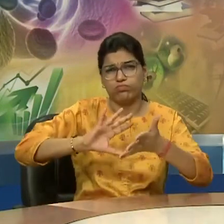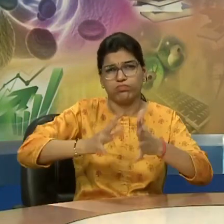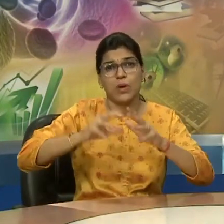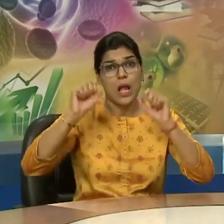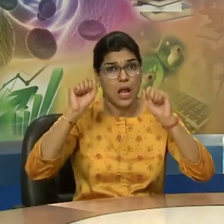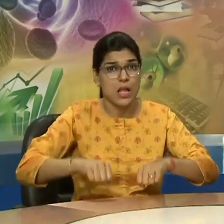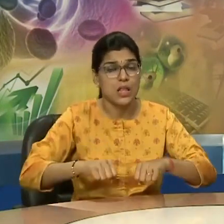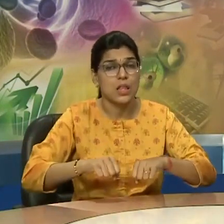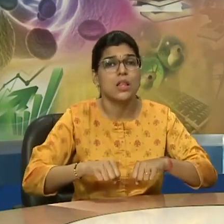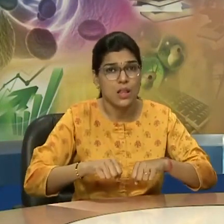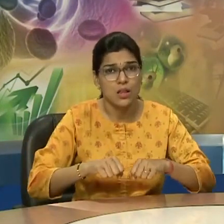medicines